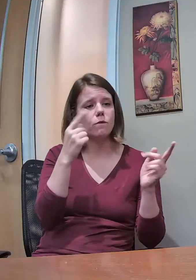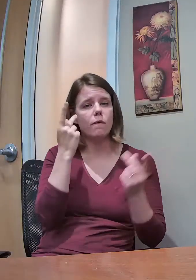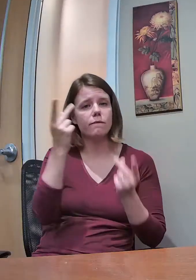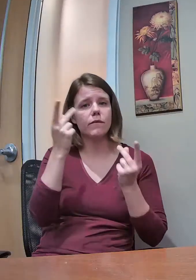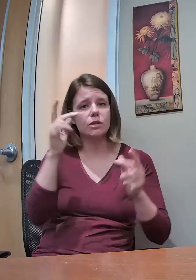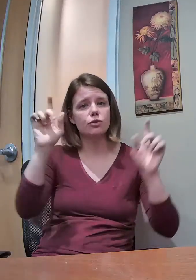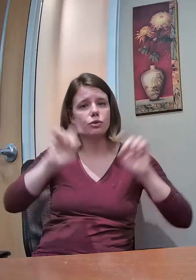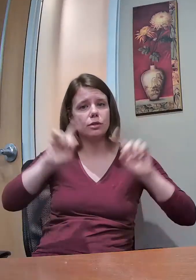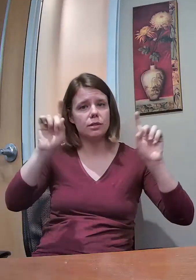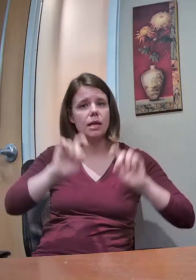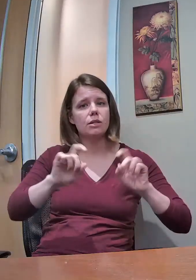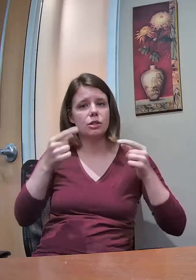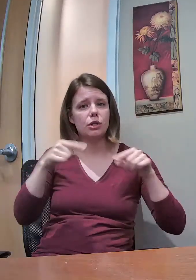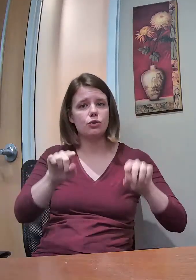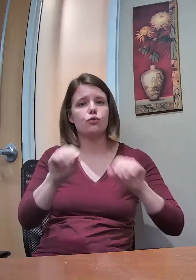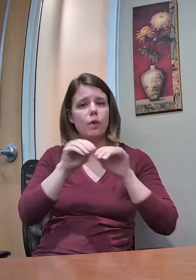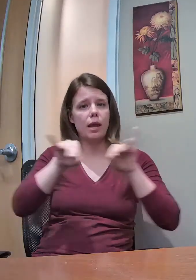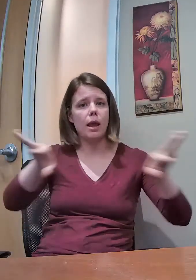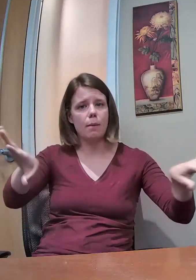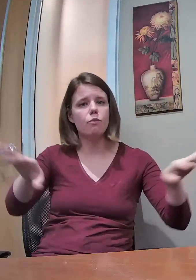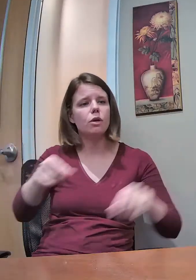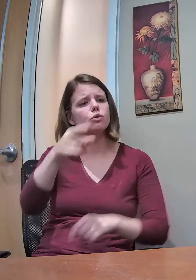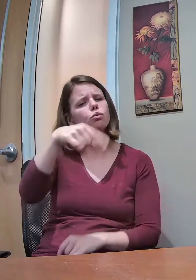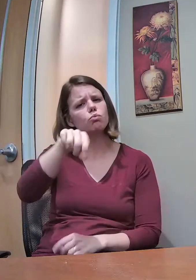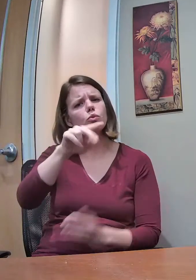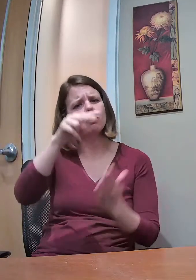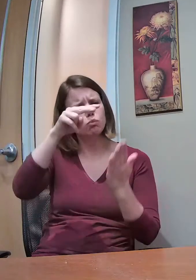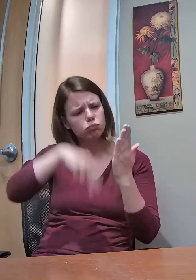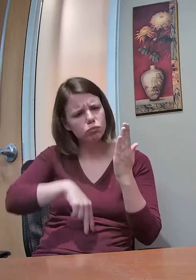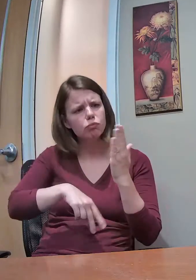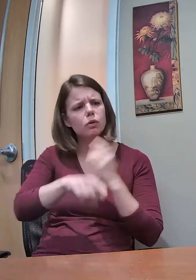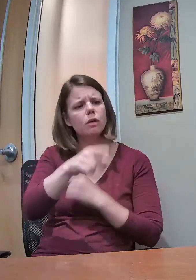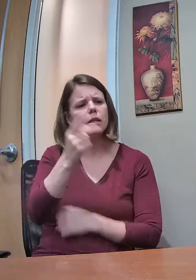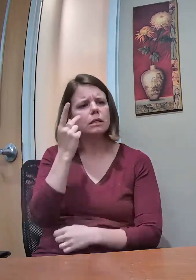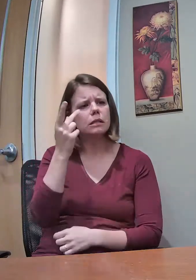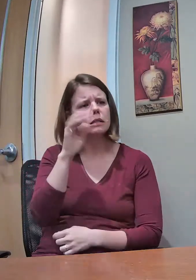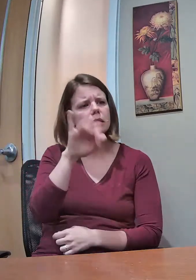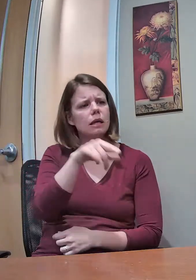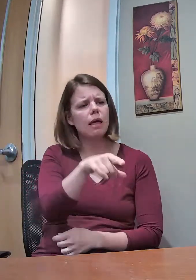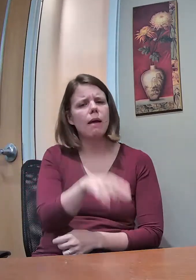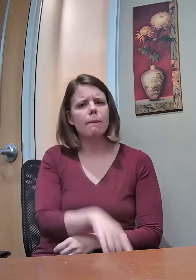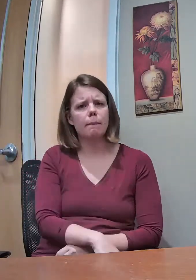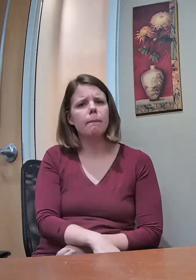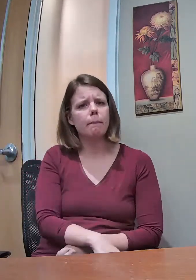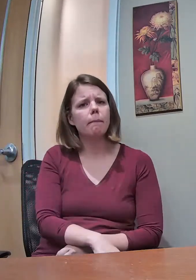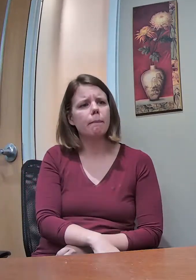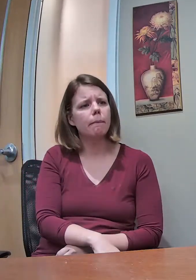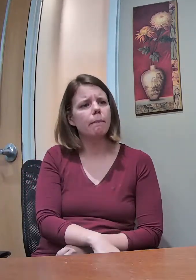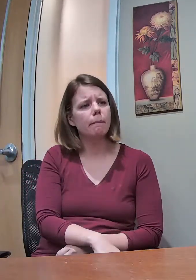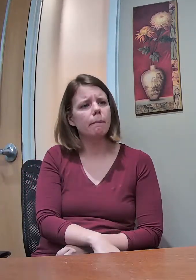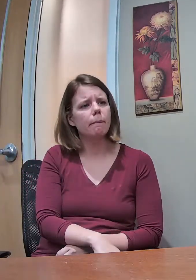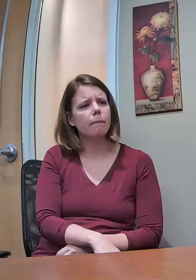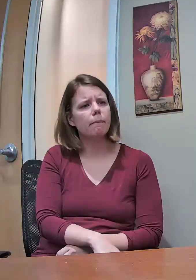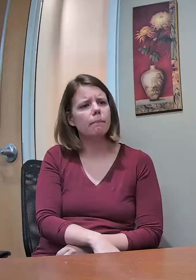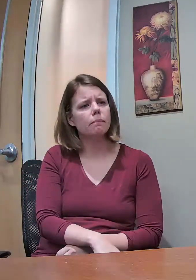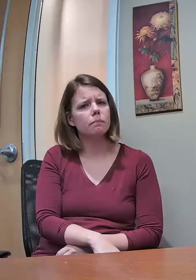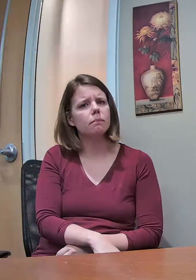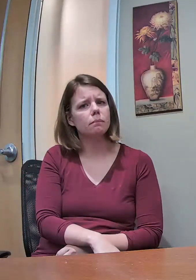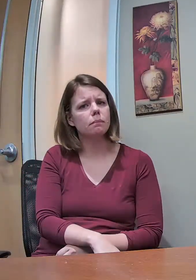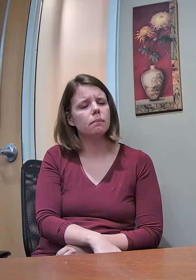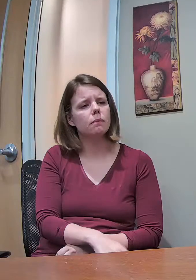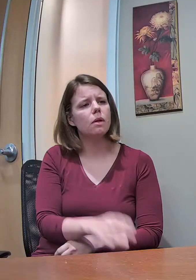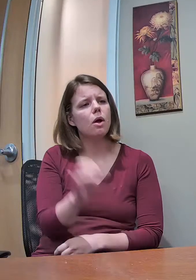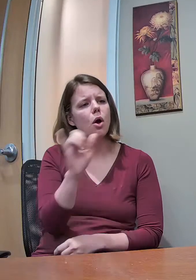is done. So you can go through and say, yes, no, and where do I go and how would that work for me?